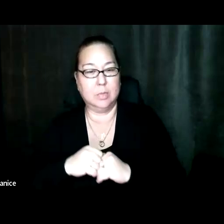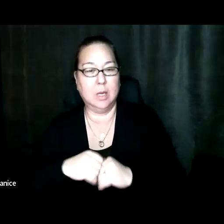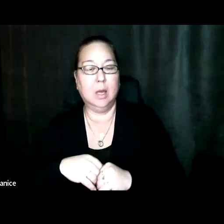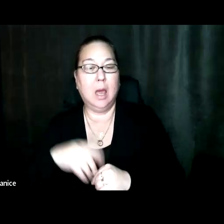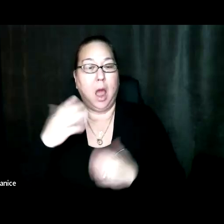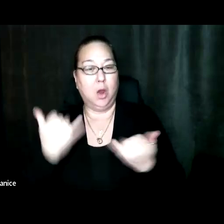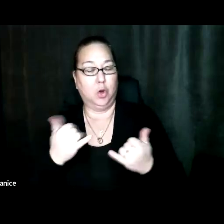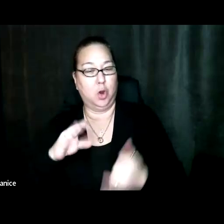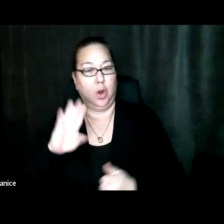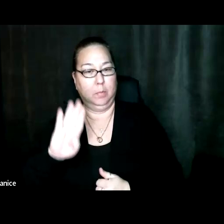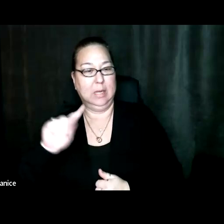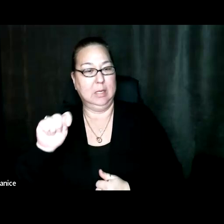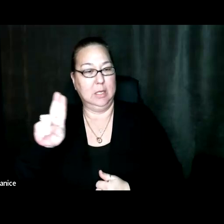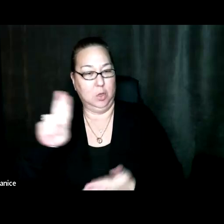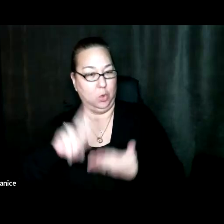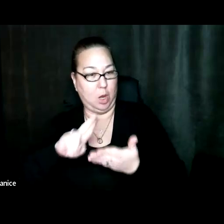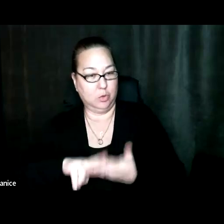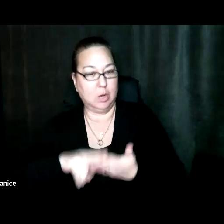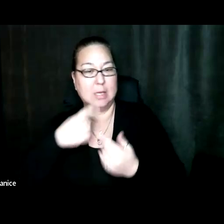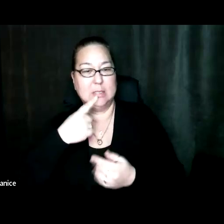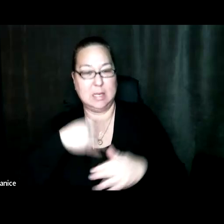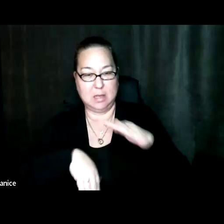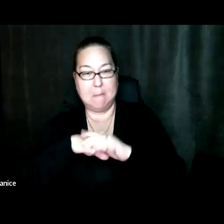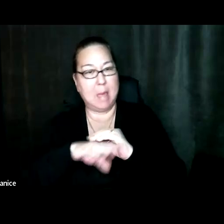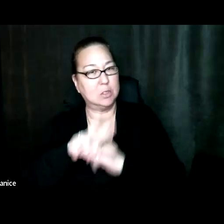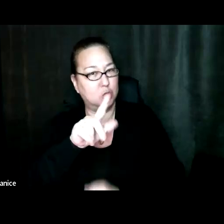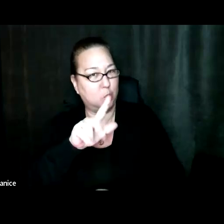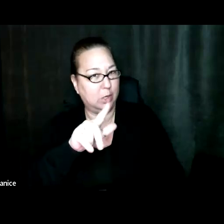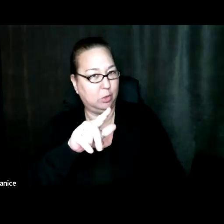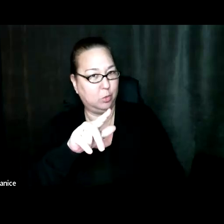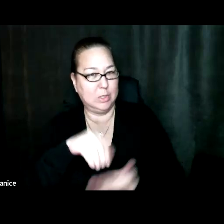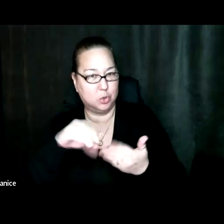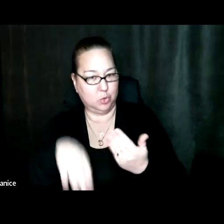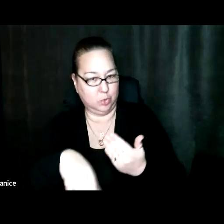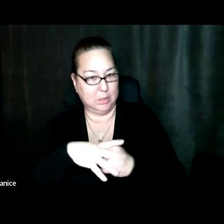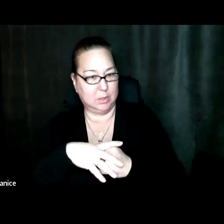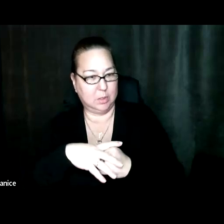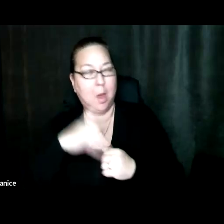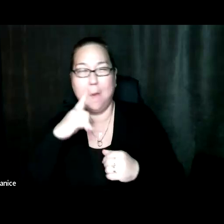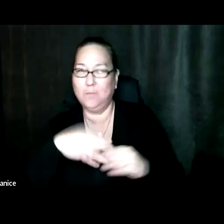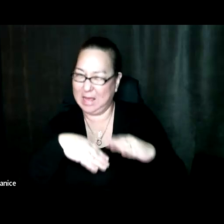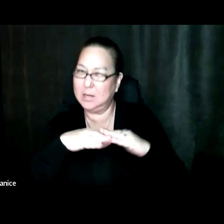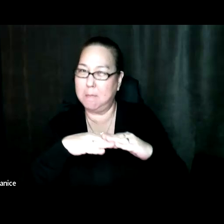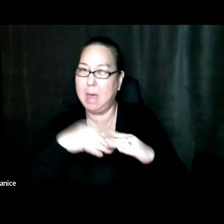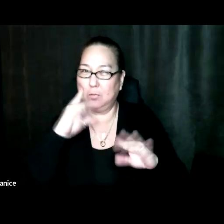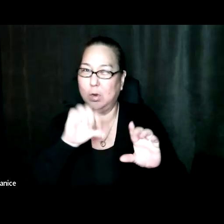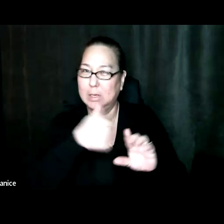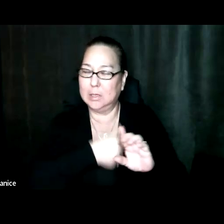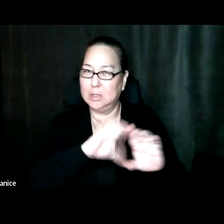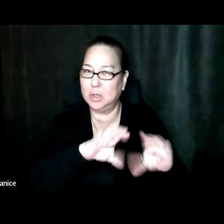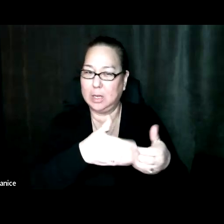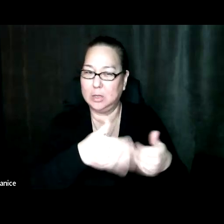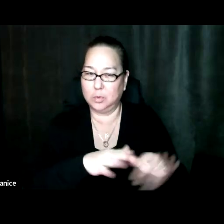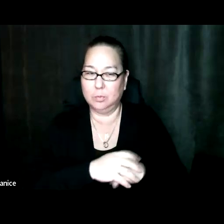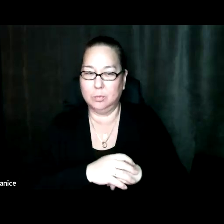students max per classroom. Therefore, the district would need to see an enrollment of 46 or less in each cohort to support such